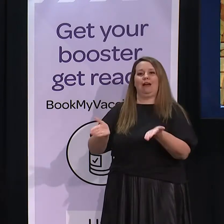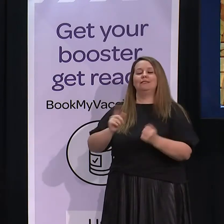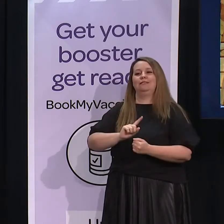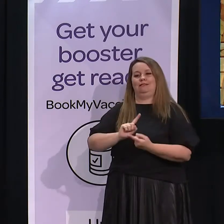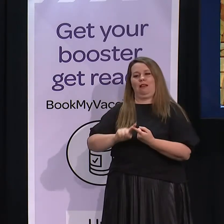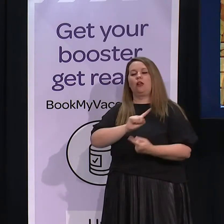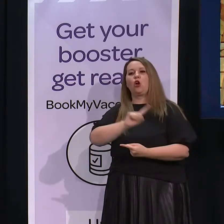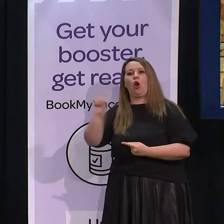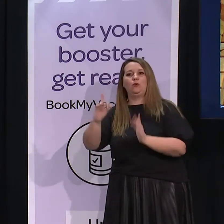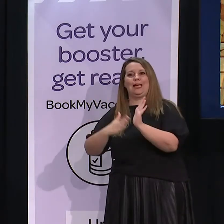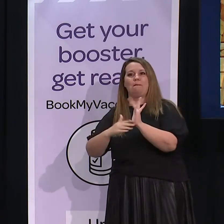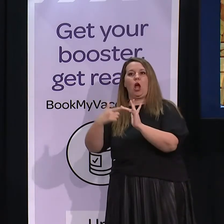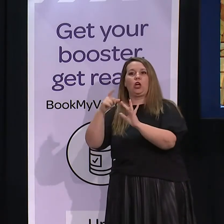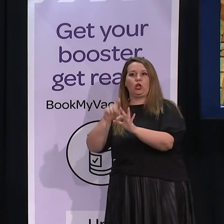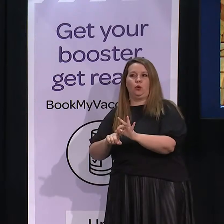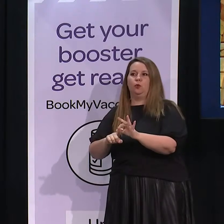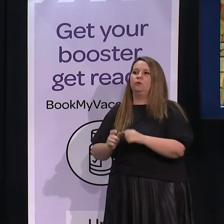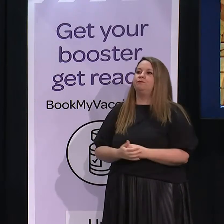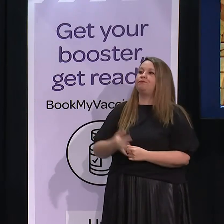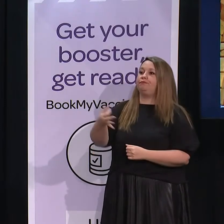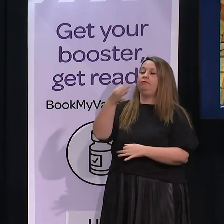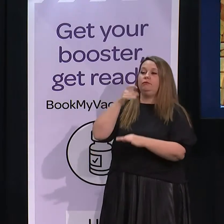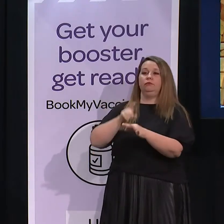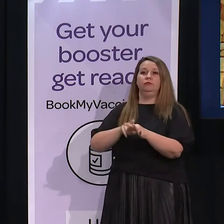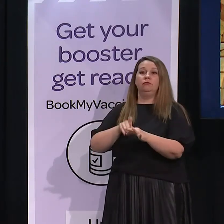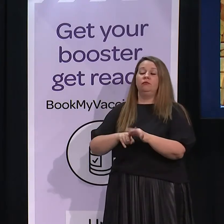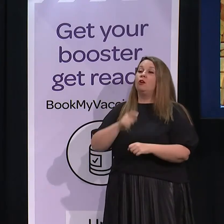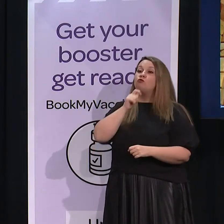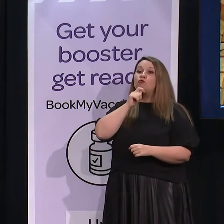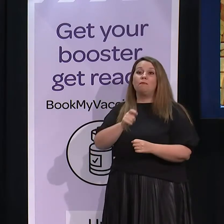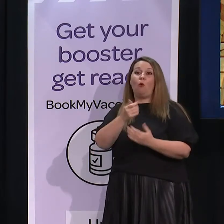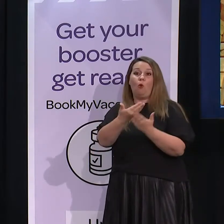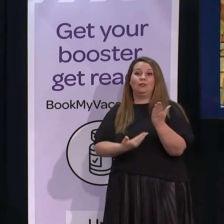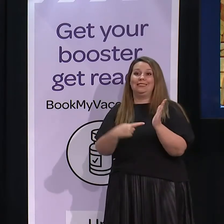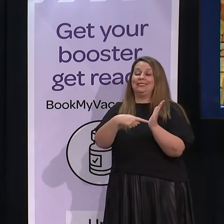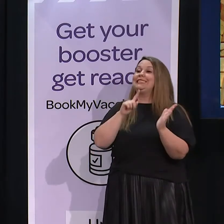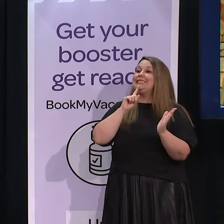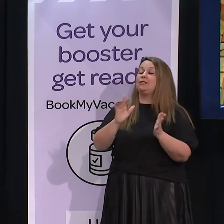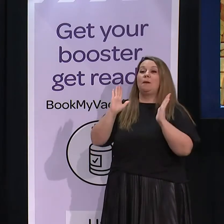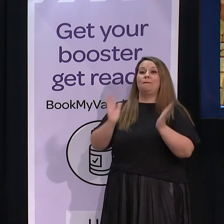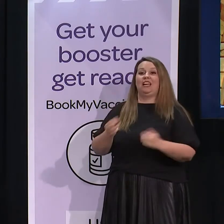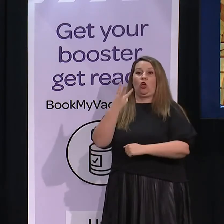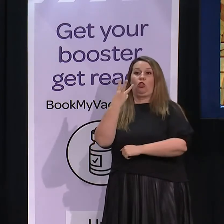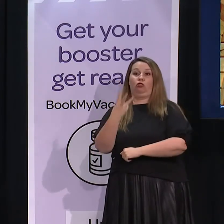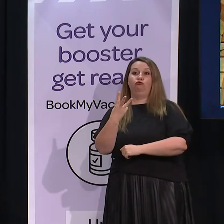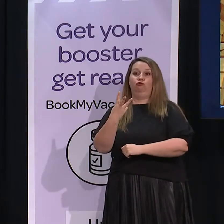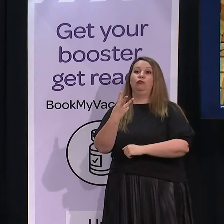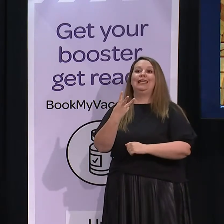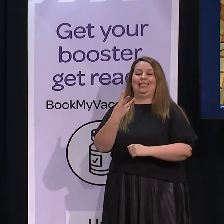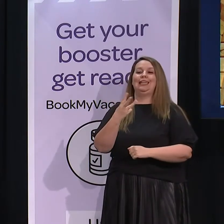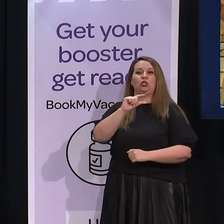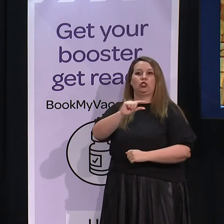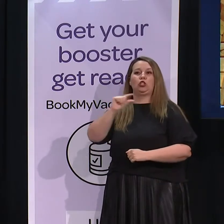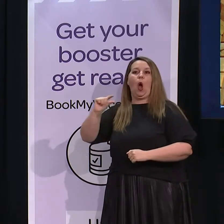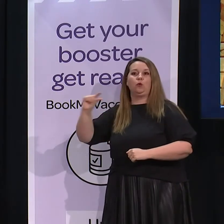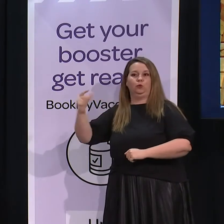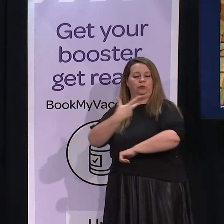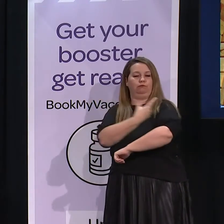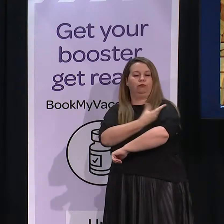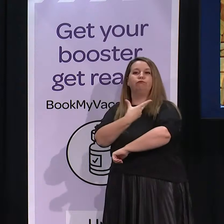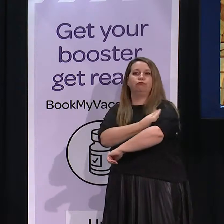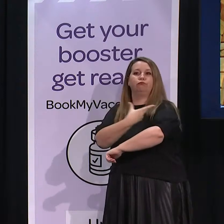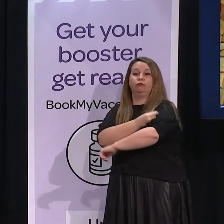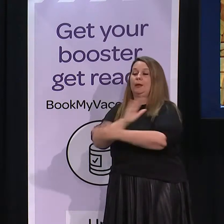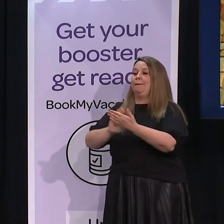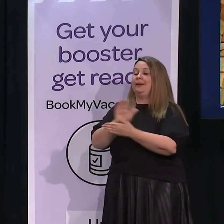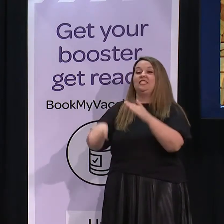Yes. The report talks about the possibility of requiring 3 doses of an approved vaccine to be qualified as fully